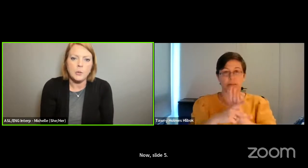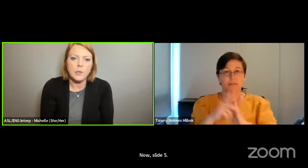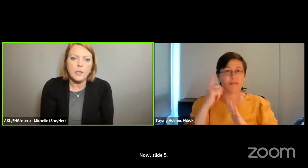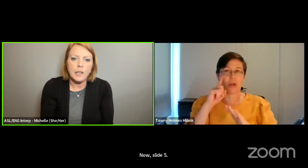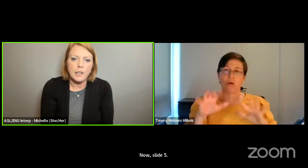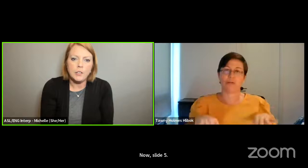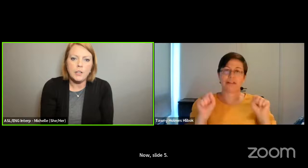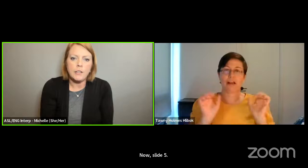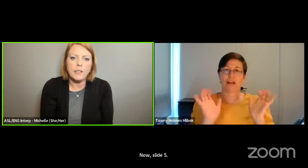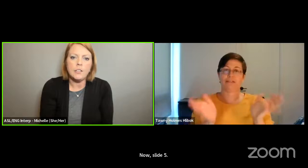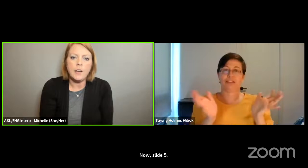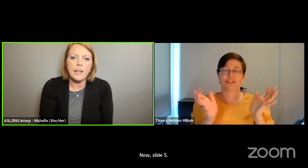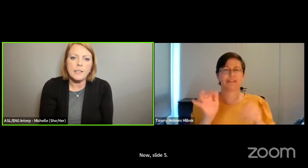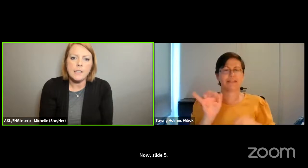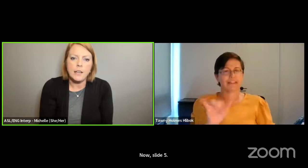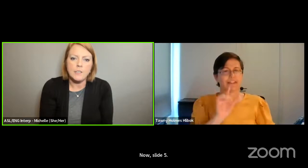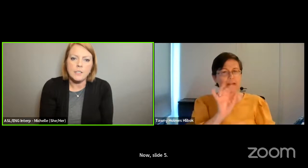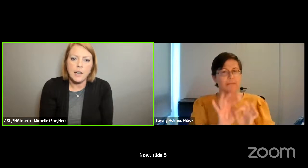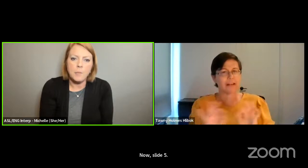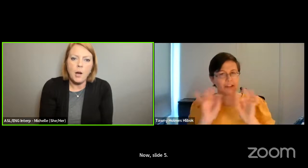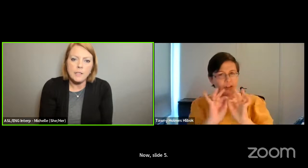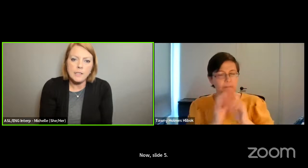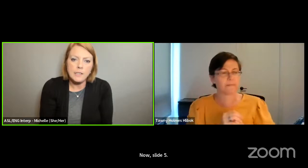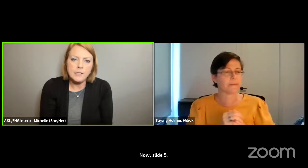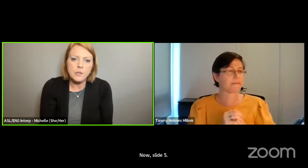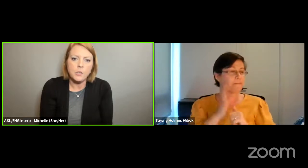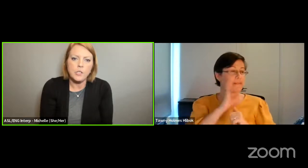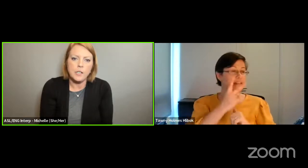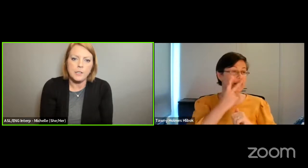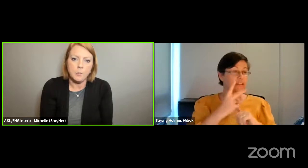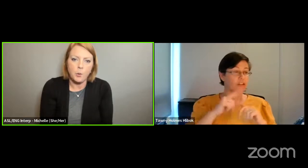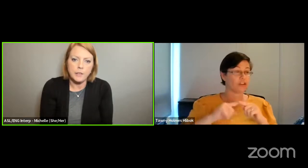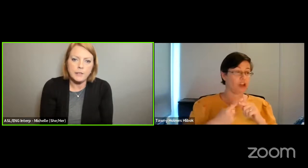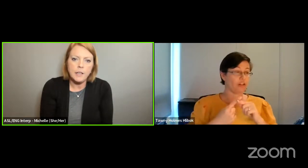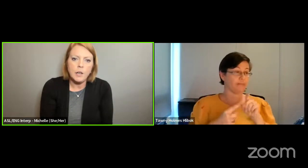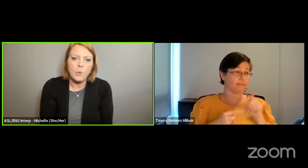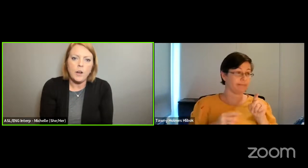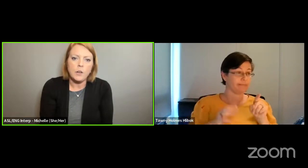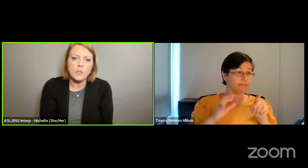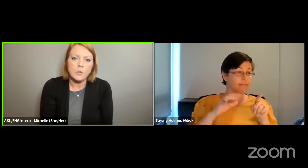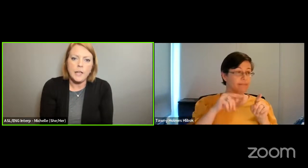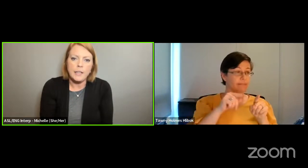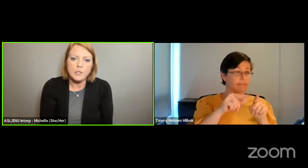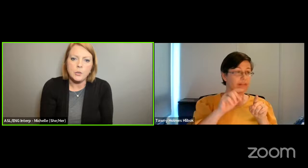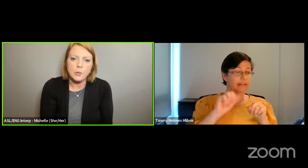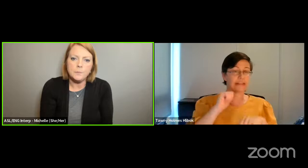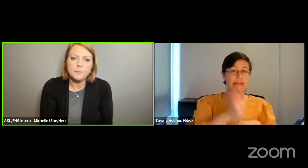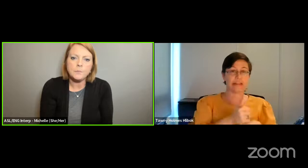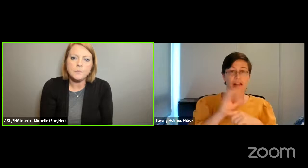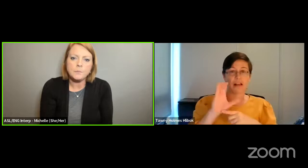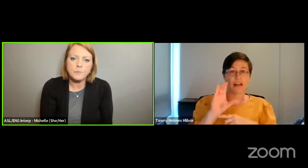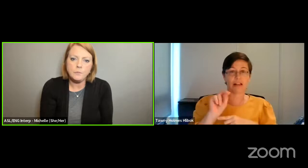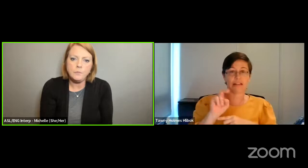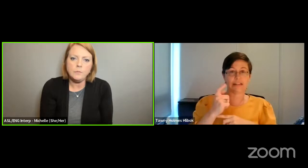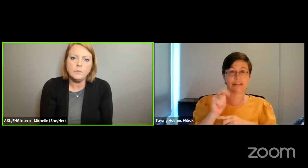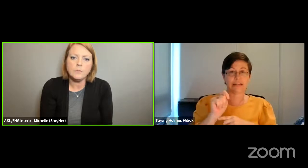like to integrate a set of design policies, which is important. We'd also like to